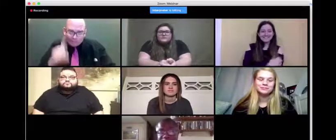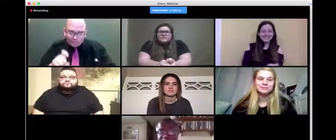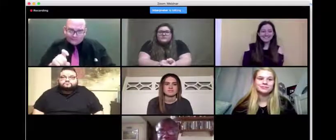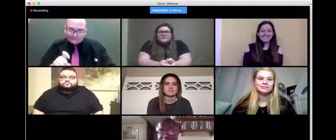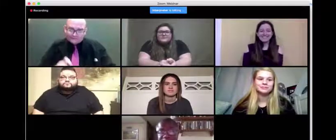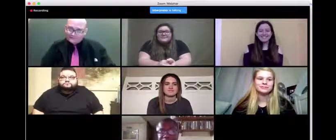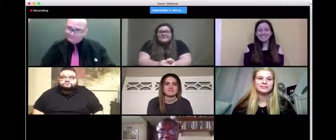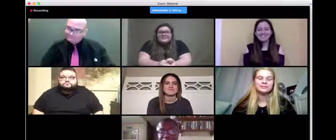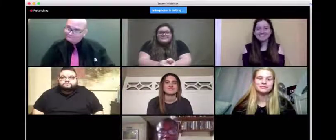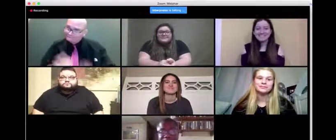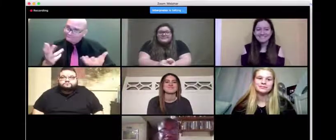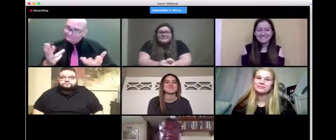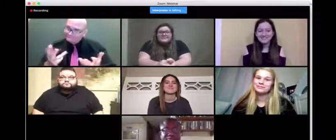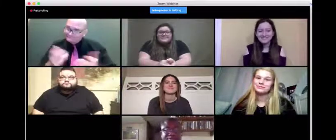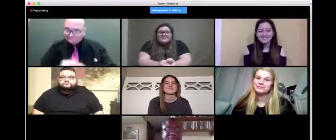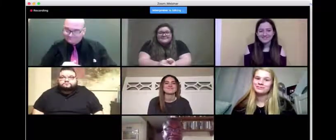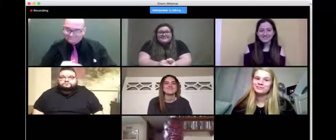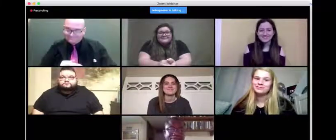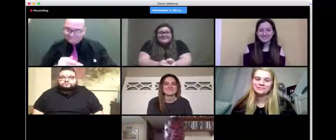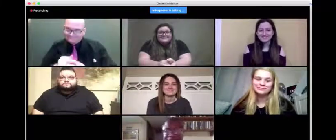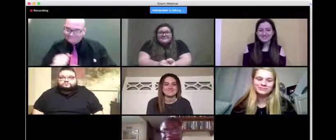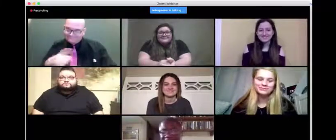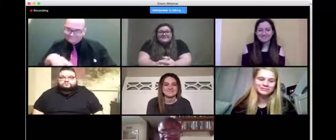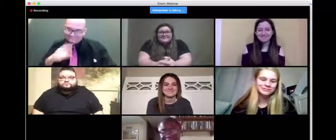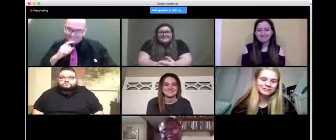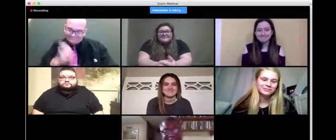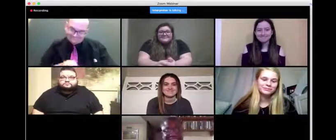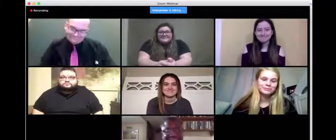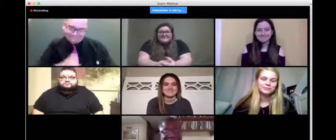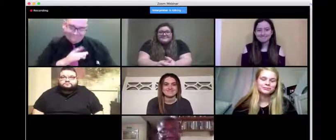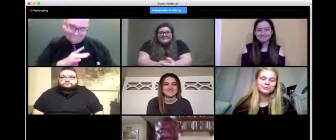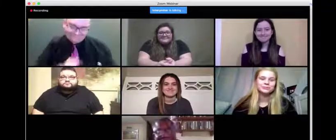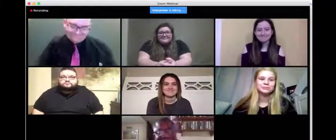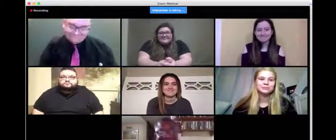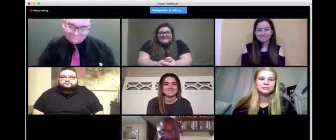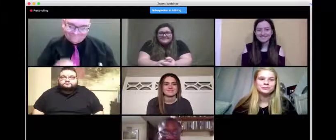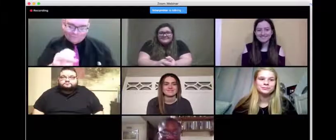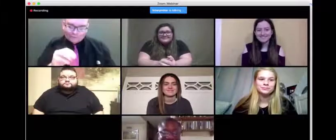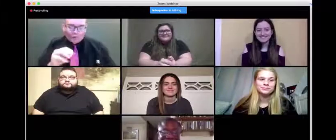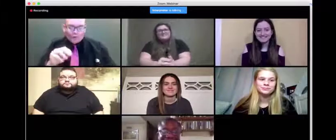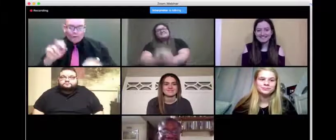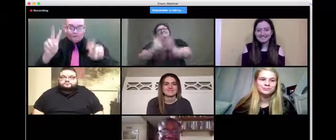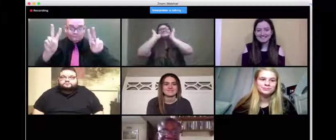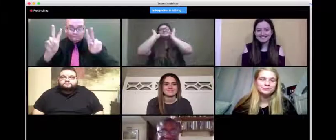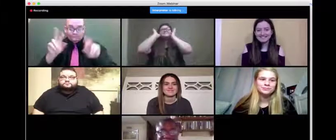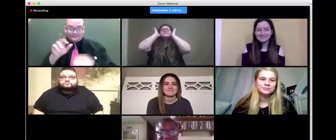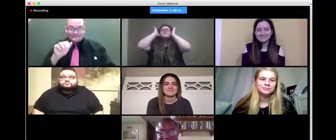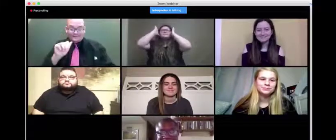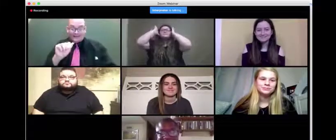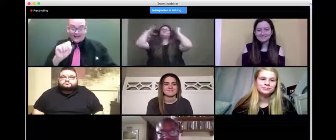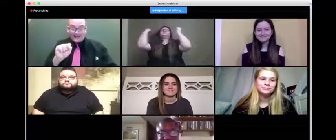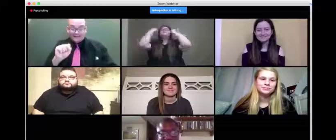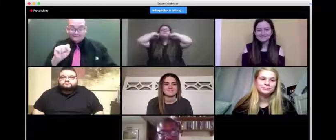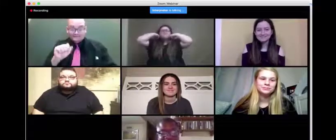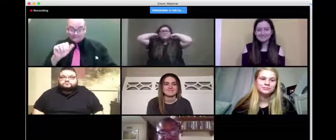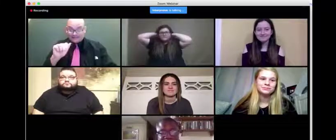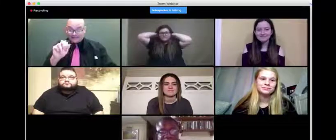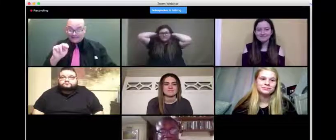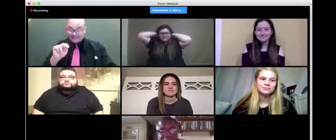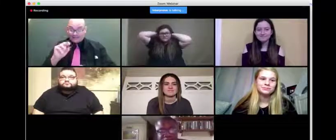we'll see. So, as an influencer, what does that mean